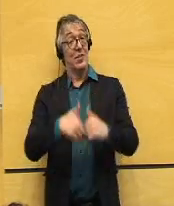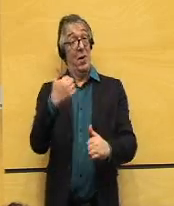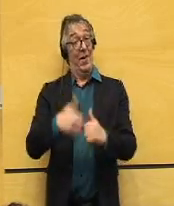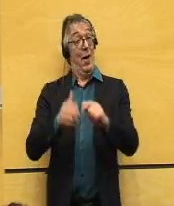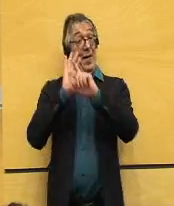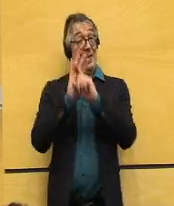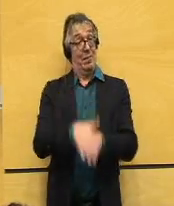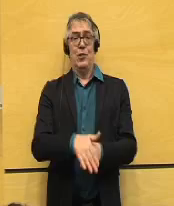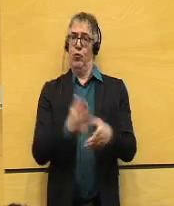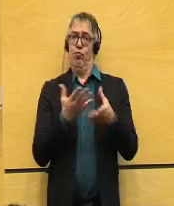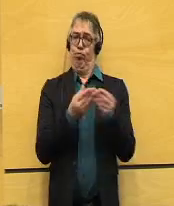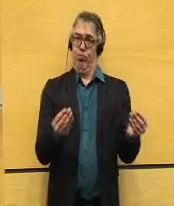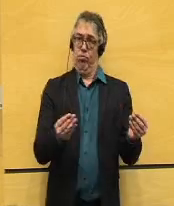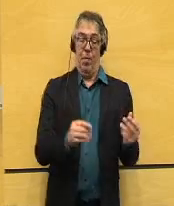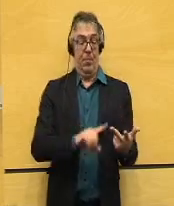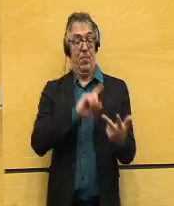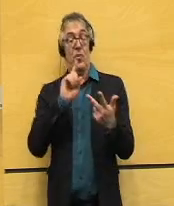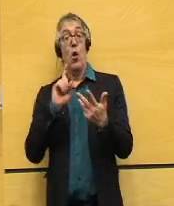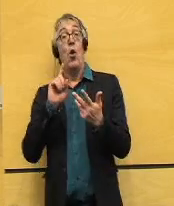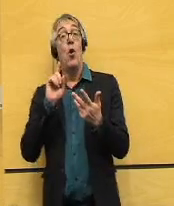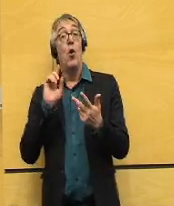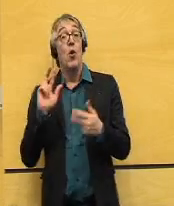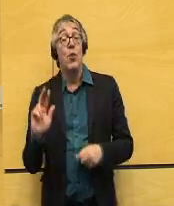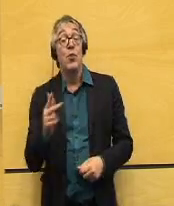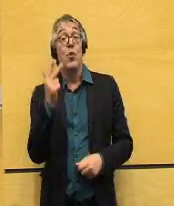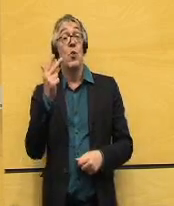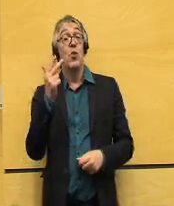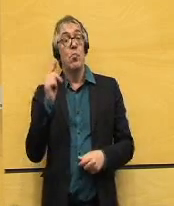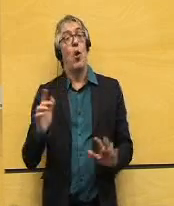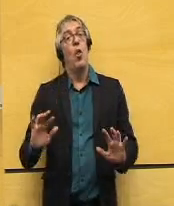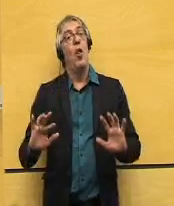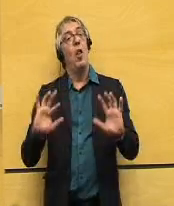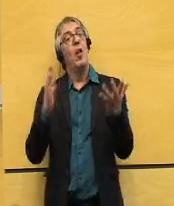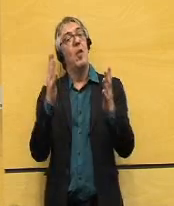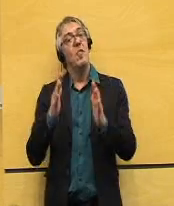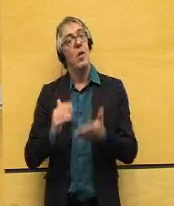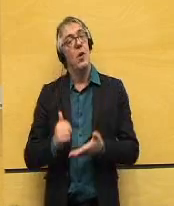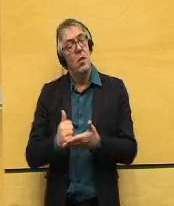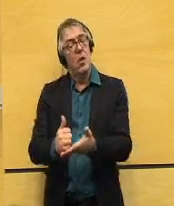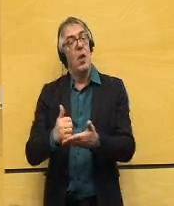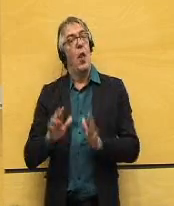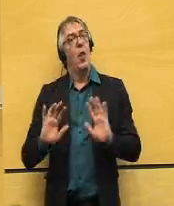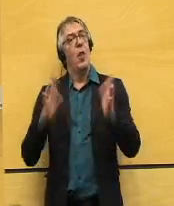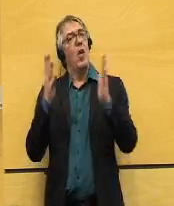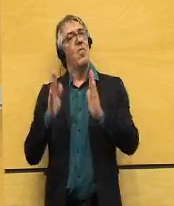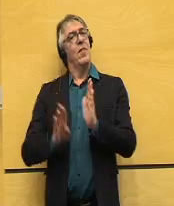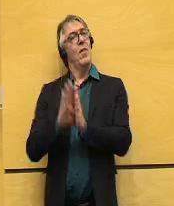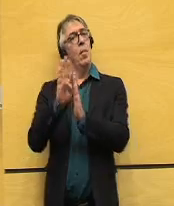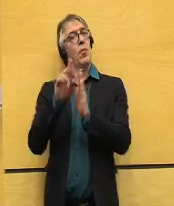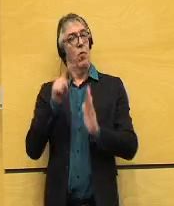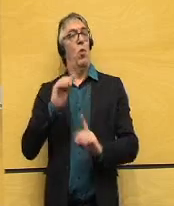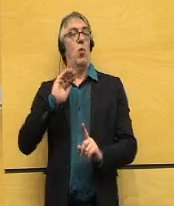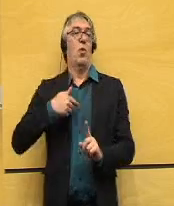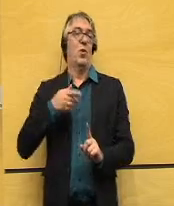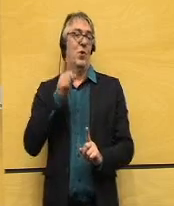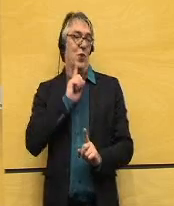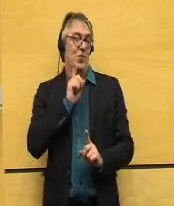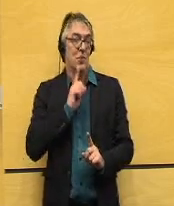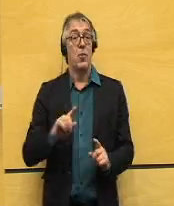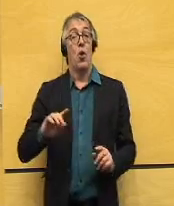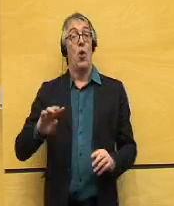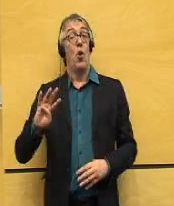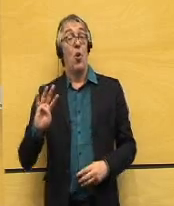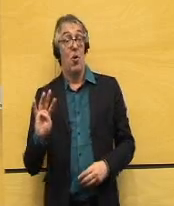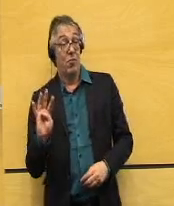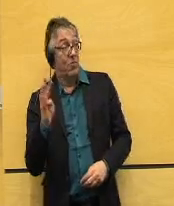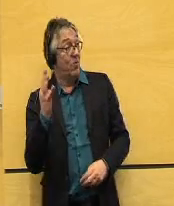the health and quality of life development for women and girls with disabilities. Fourth, to promote the roles of